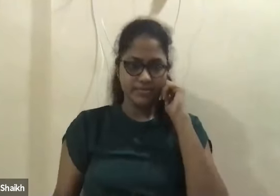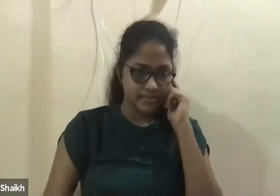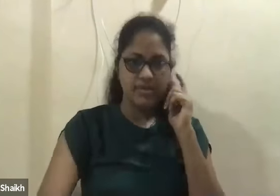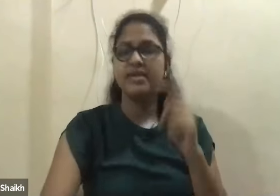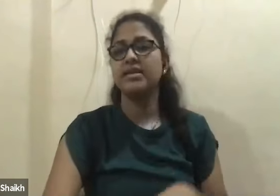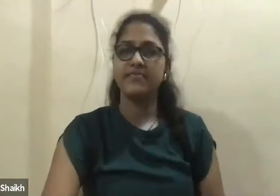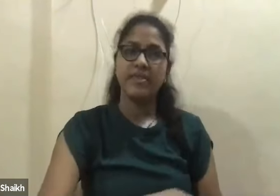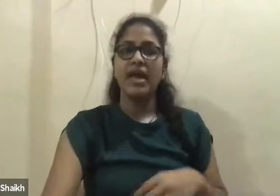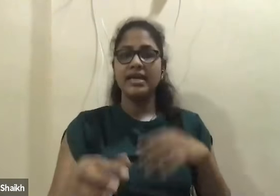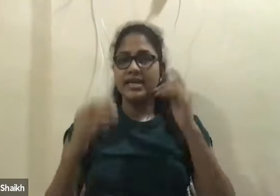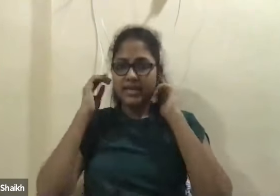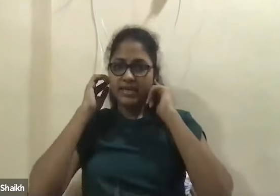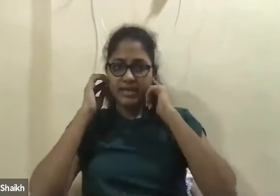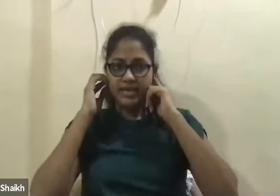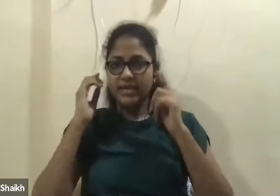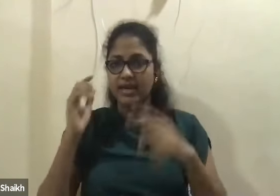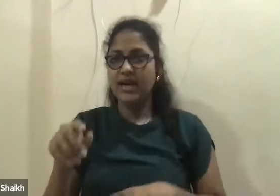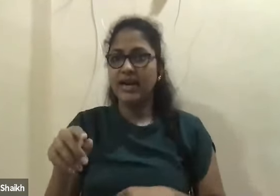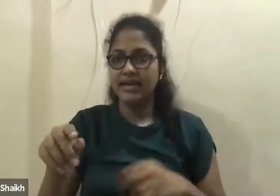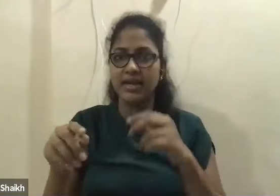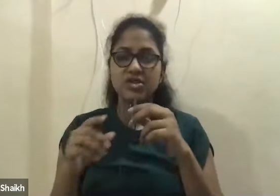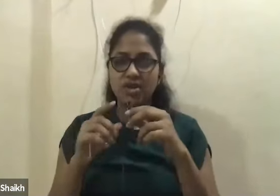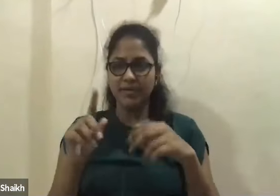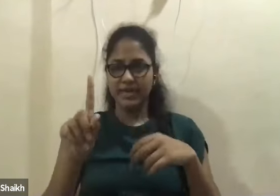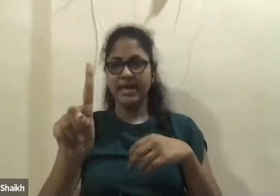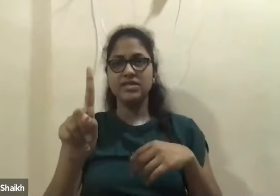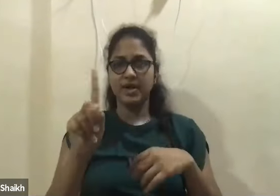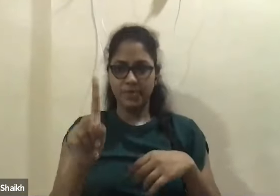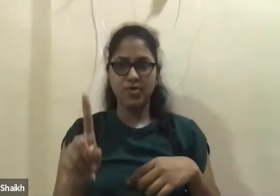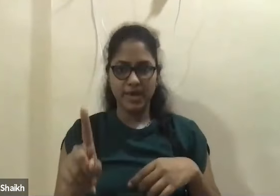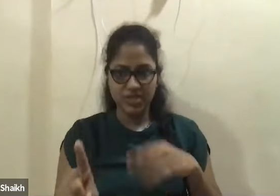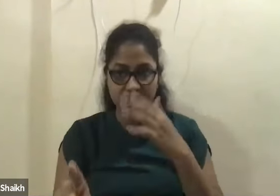You got your question answered? Yeah, Saudamini? hi. Saudamini has one more question.